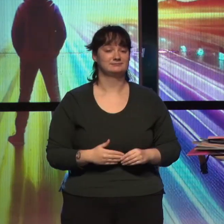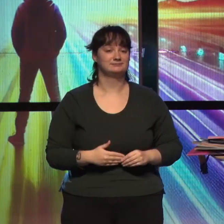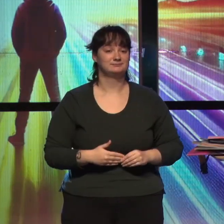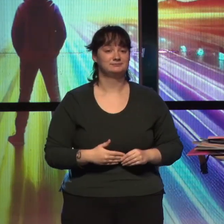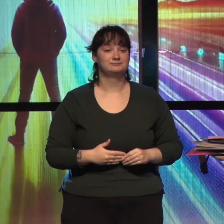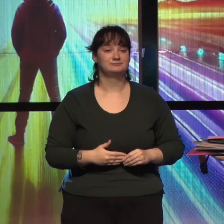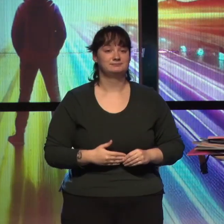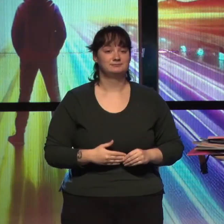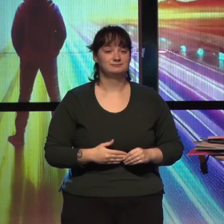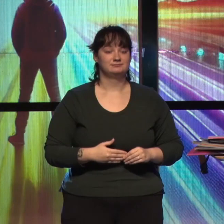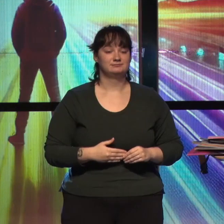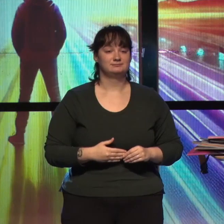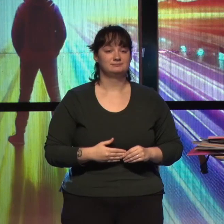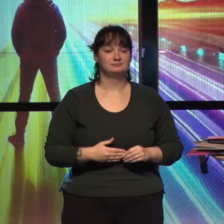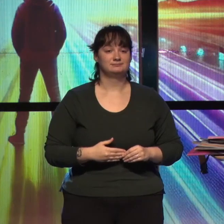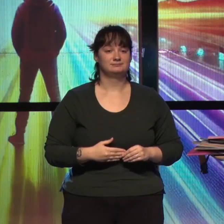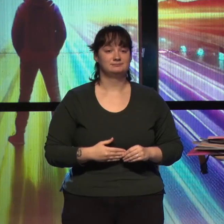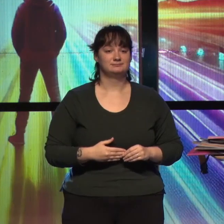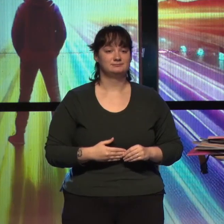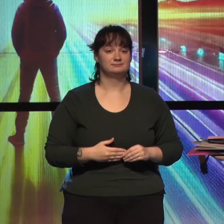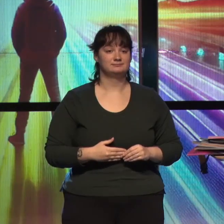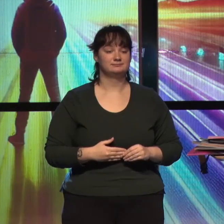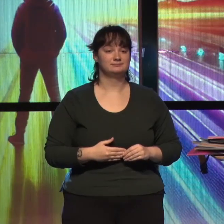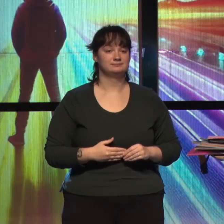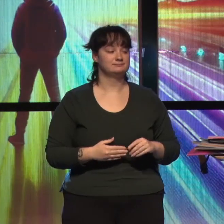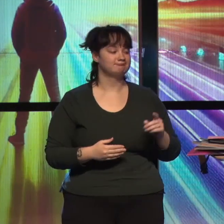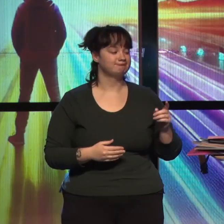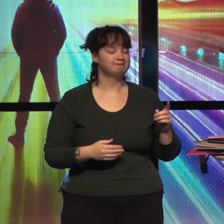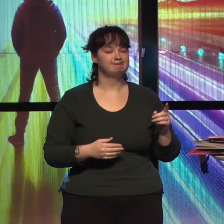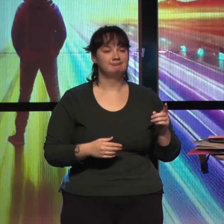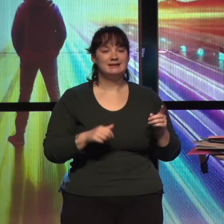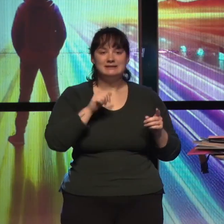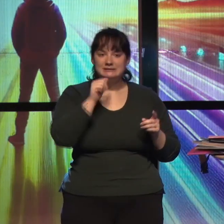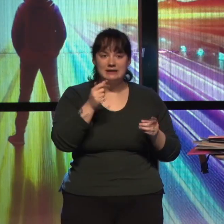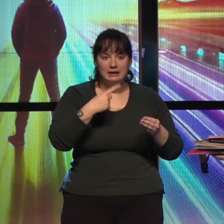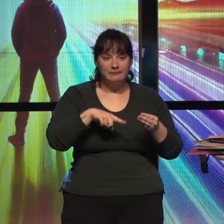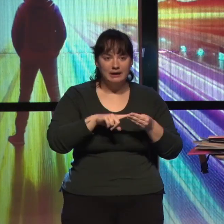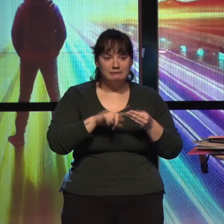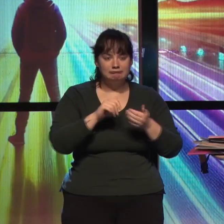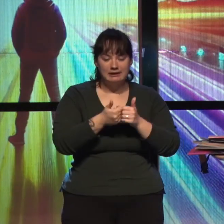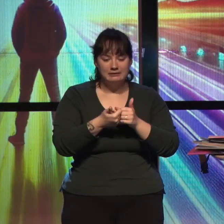The wizard, the wicked musical isn't about how to become a green witch.